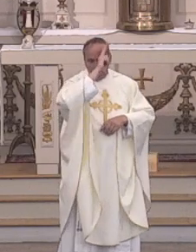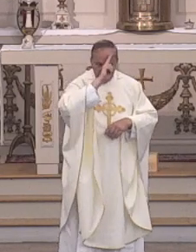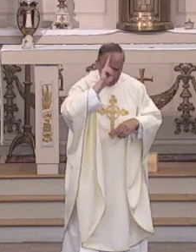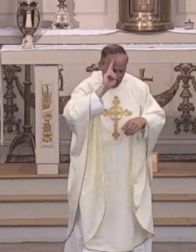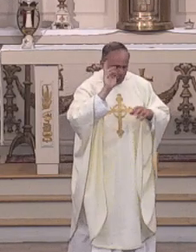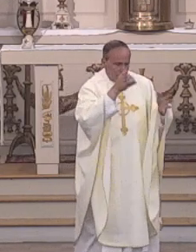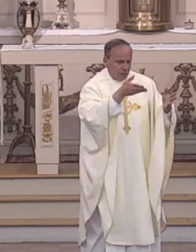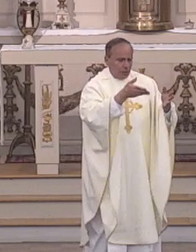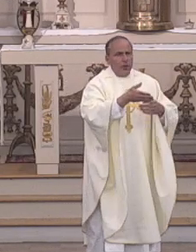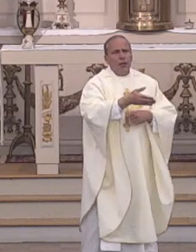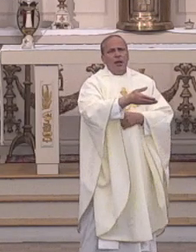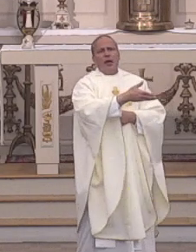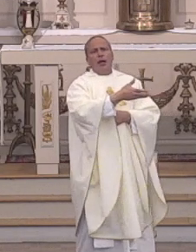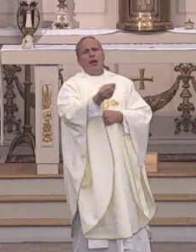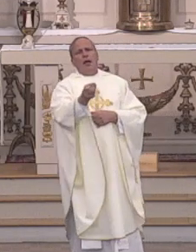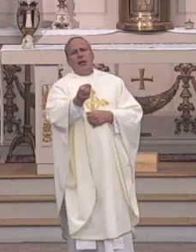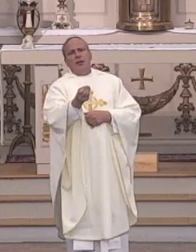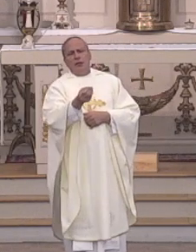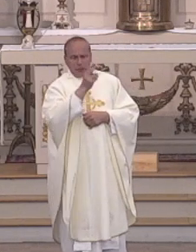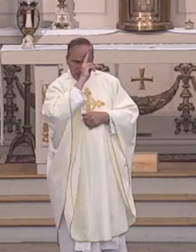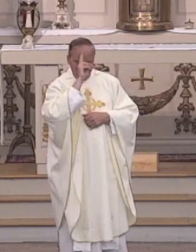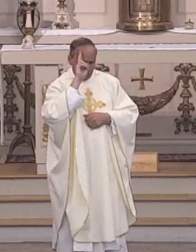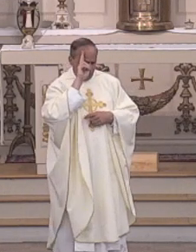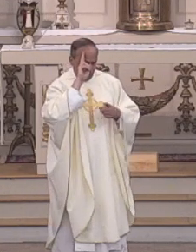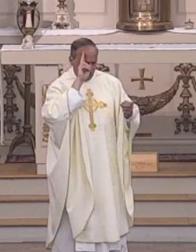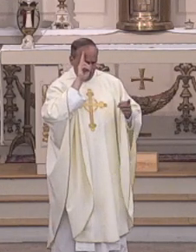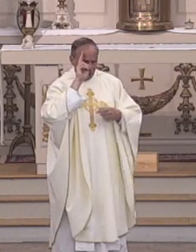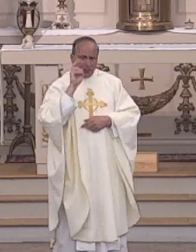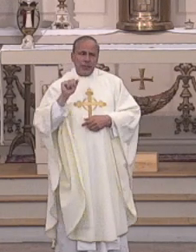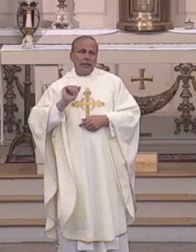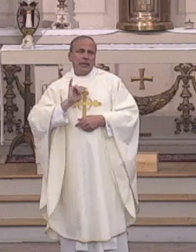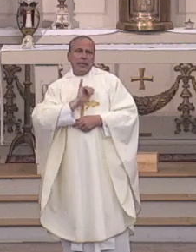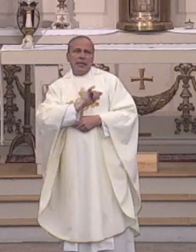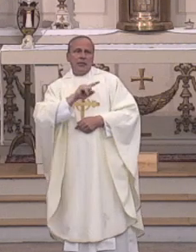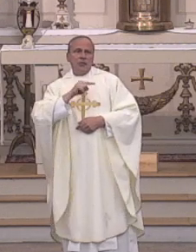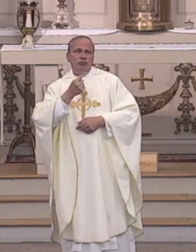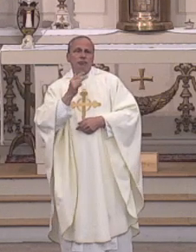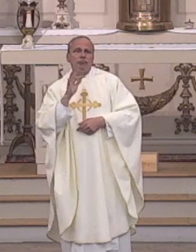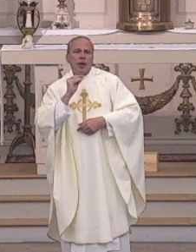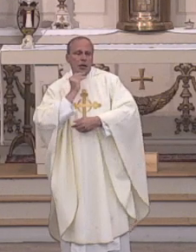And so he became sick, and he went into the hospital.